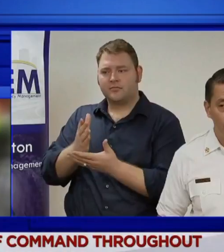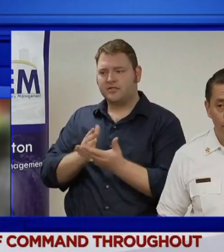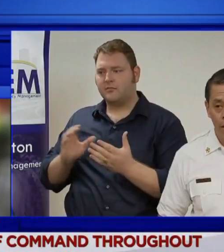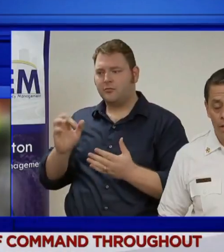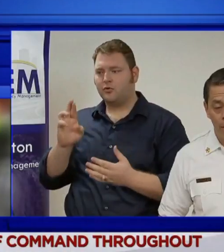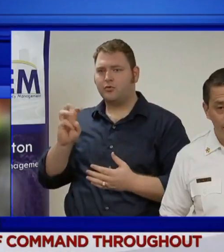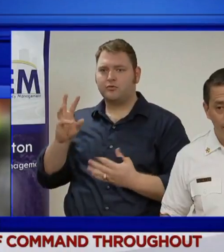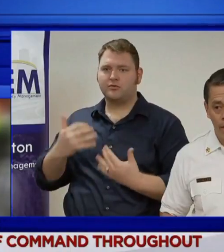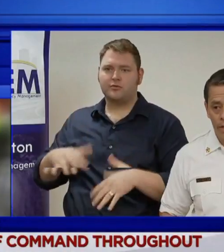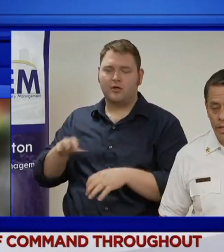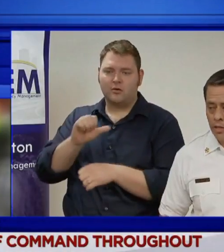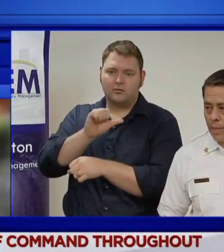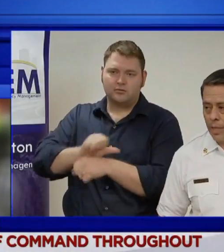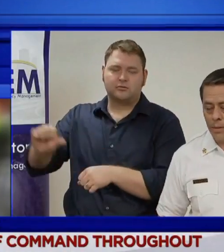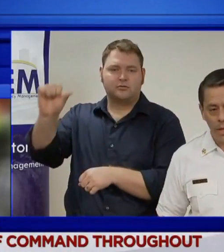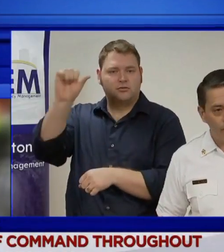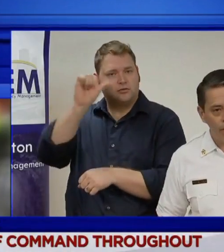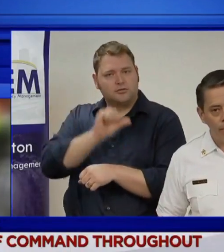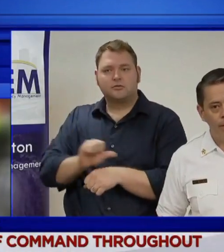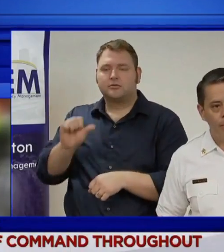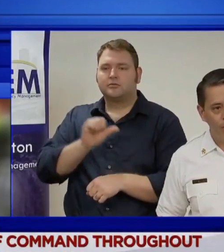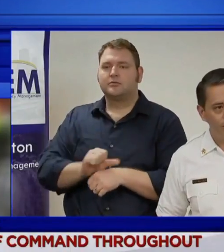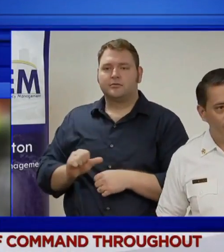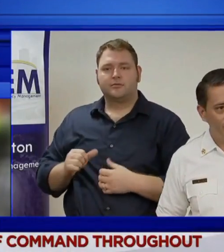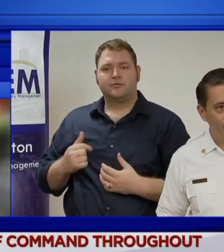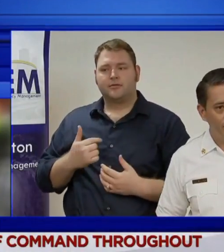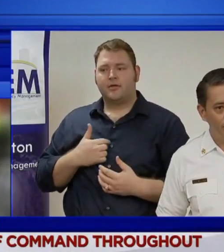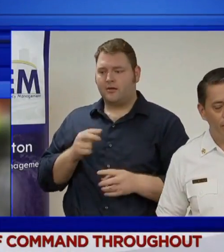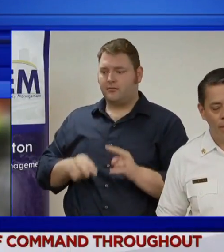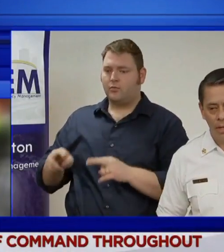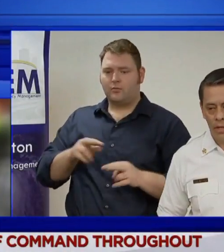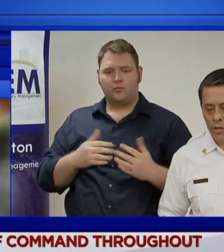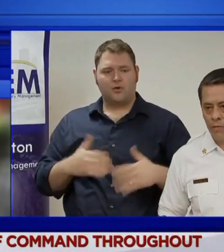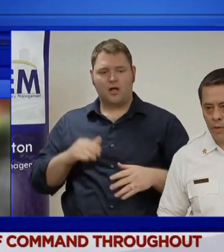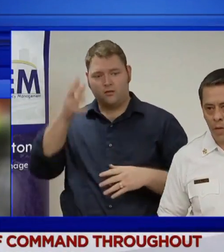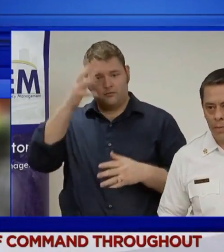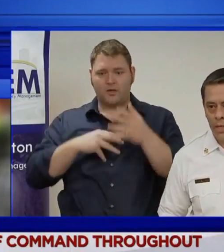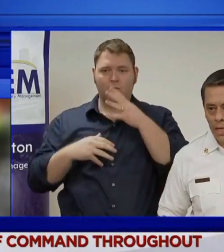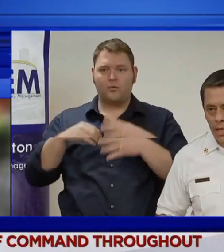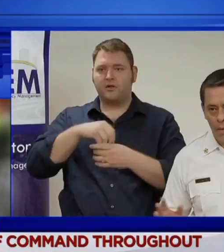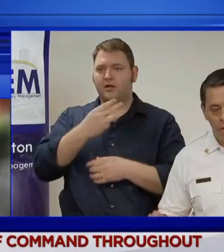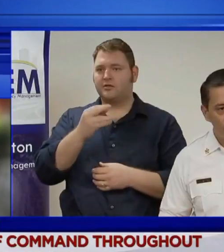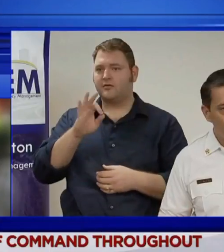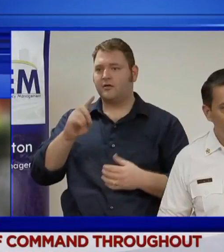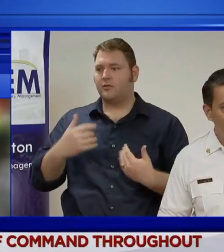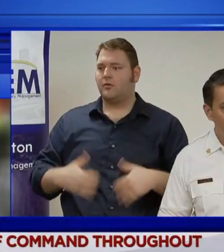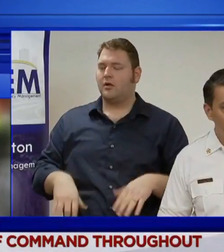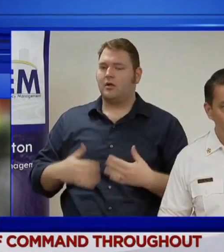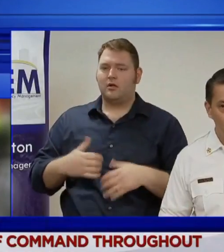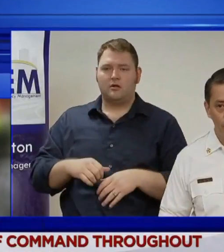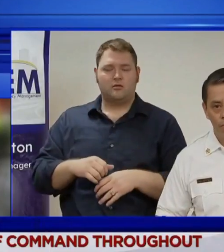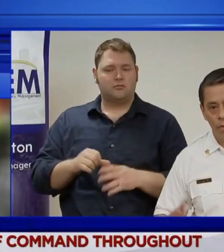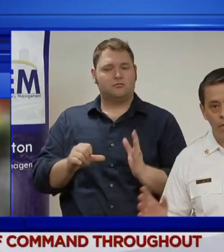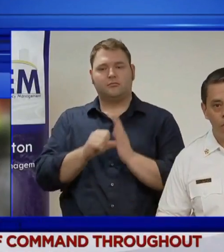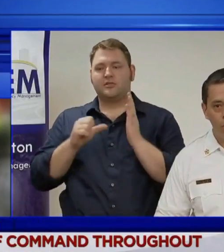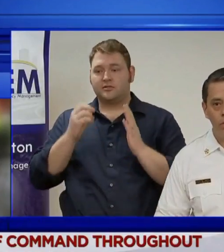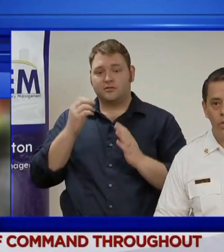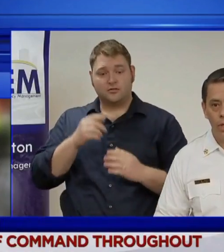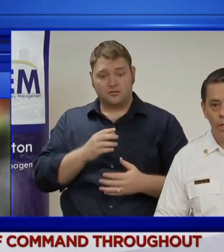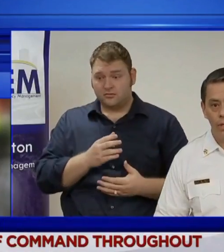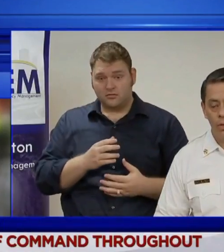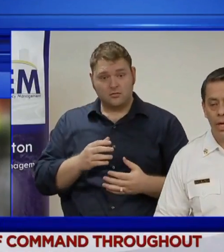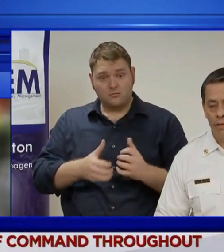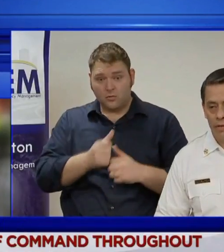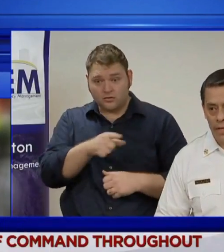been working long hours, and I continue to be incredibly impressed by the men and women of the Houston Fire Department. Most of them have been on duty for